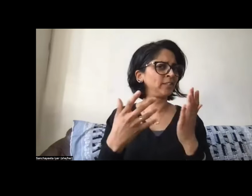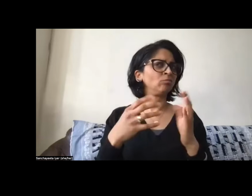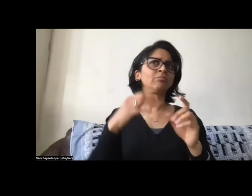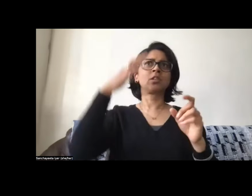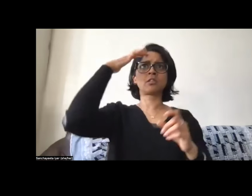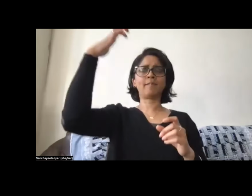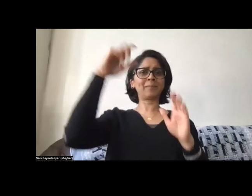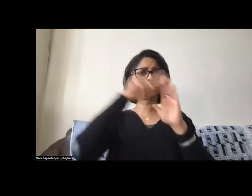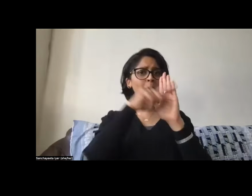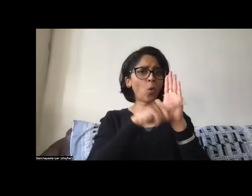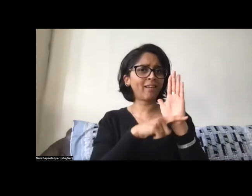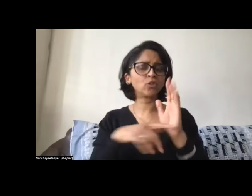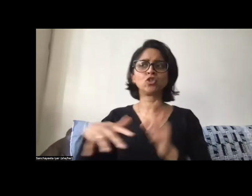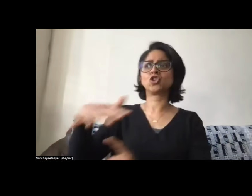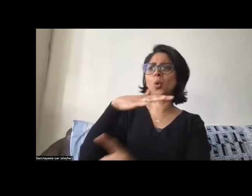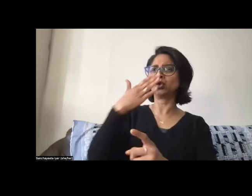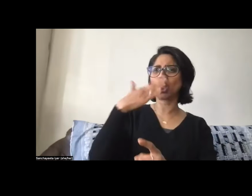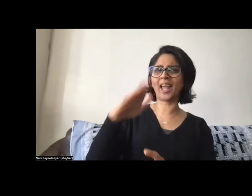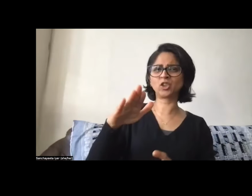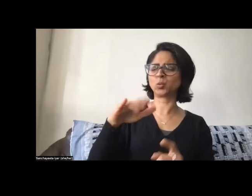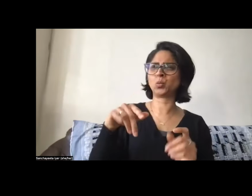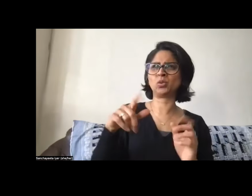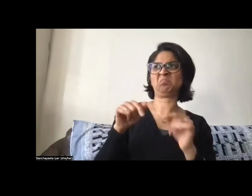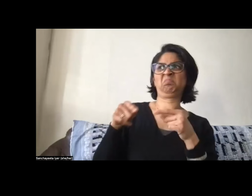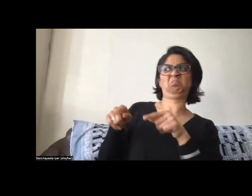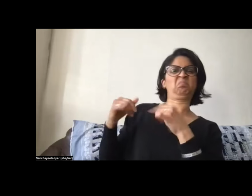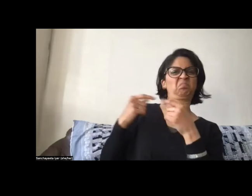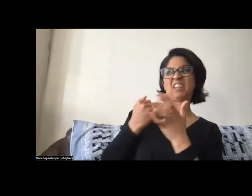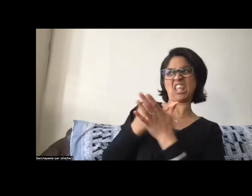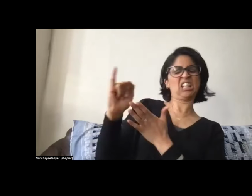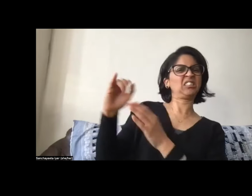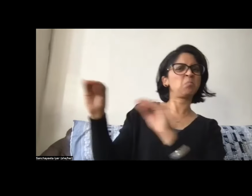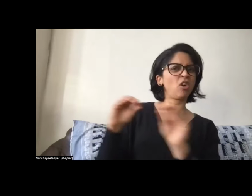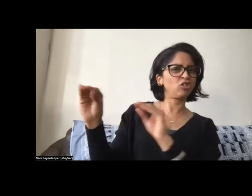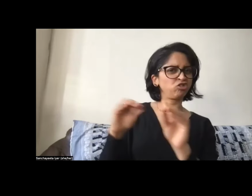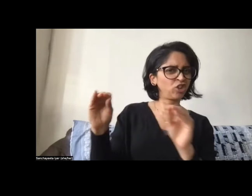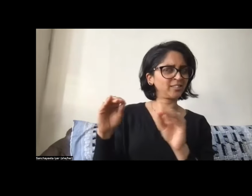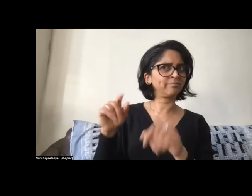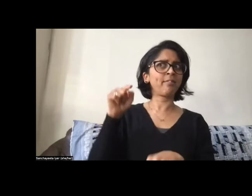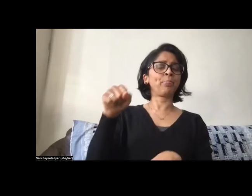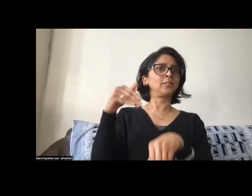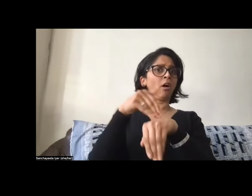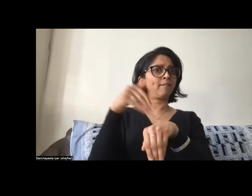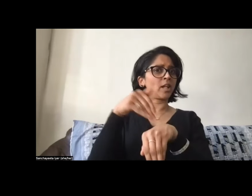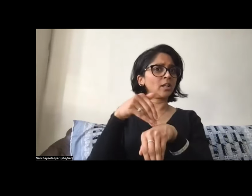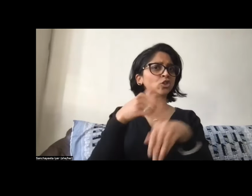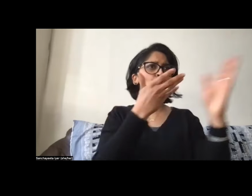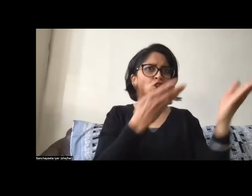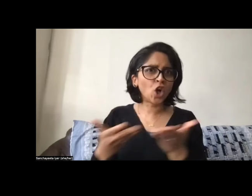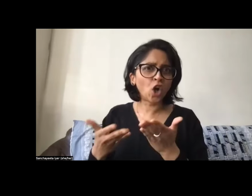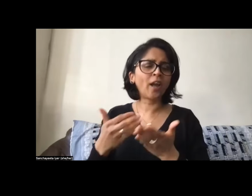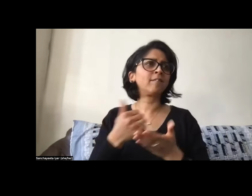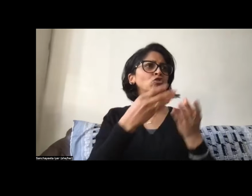of attitude towards migrants. The government policies were changing, social attitudes were changing. There was quite a lot of